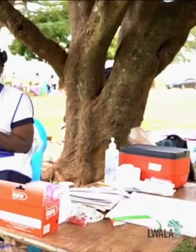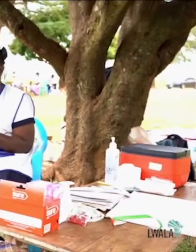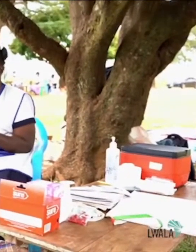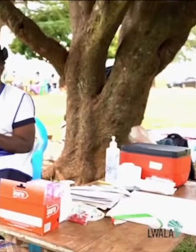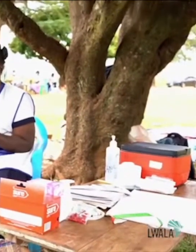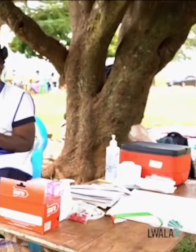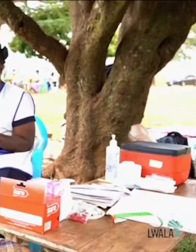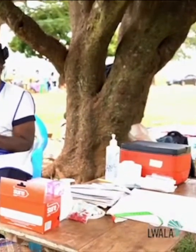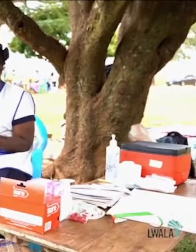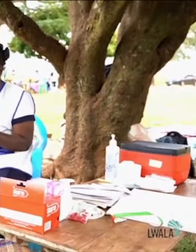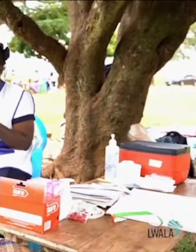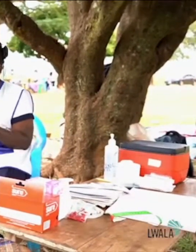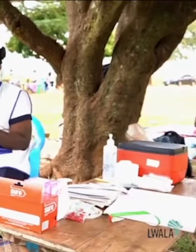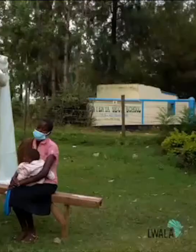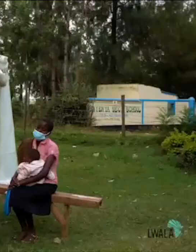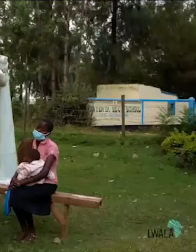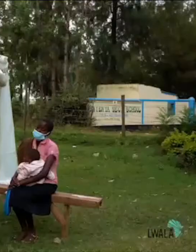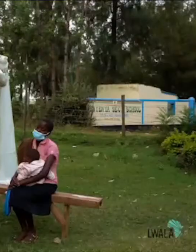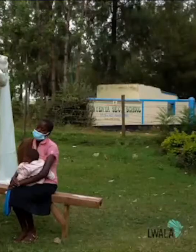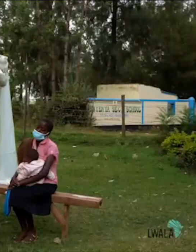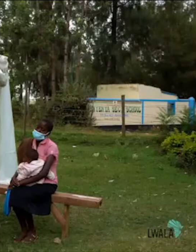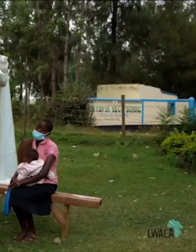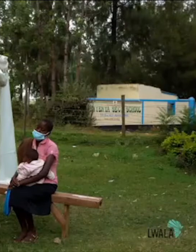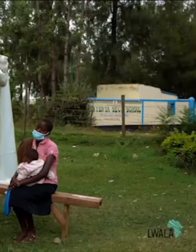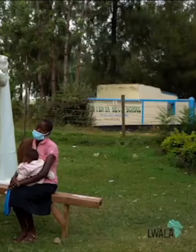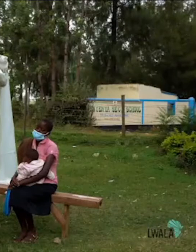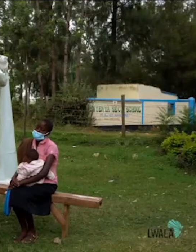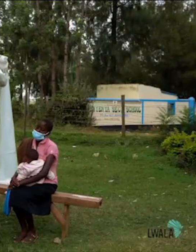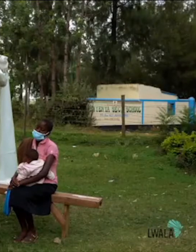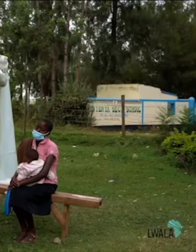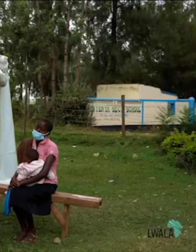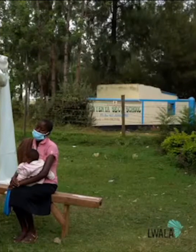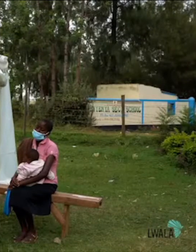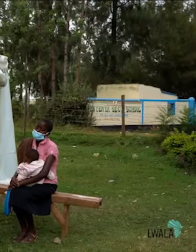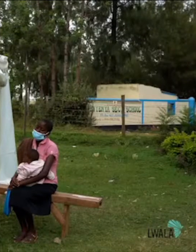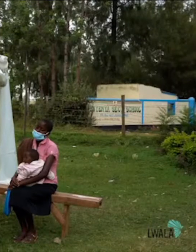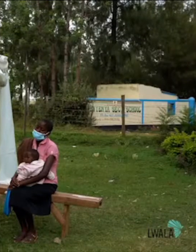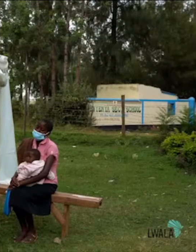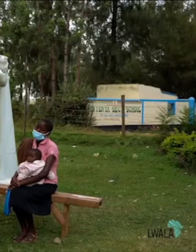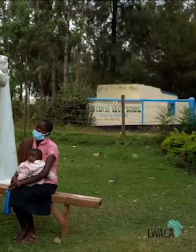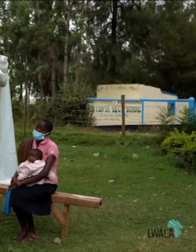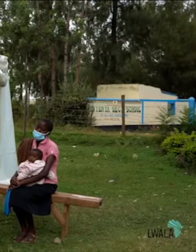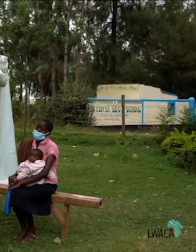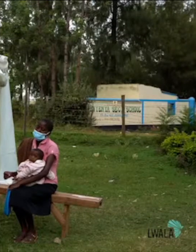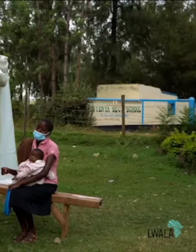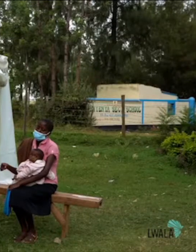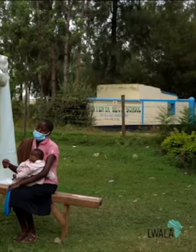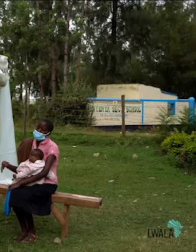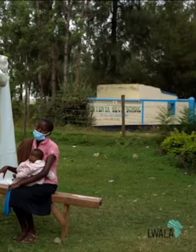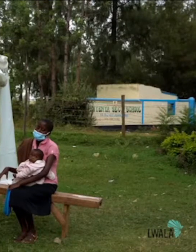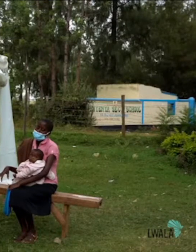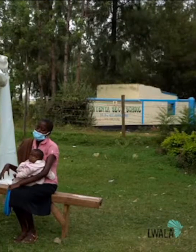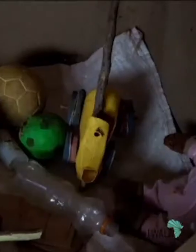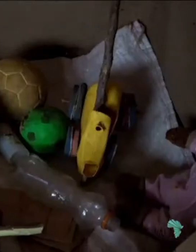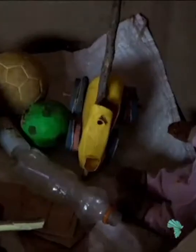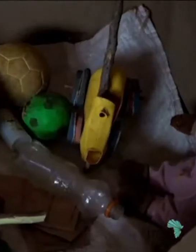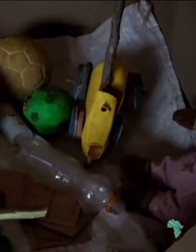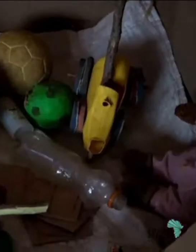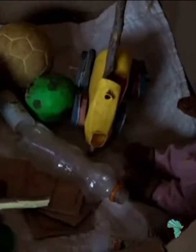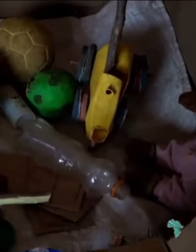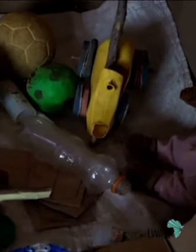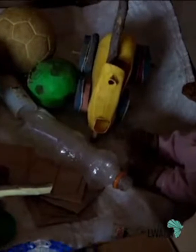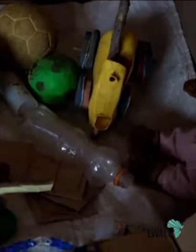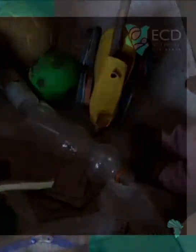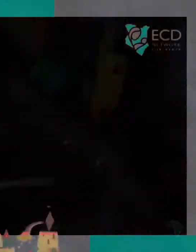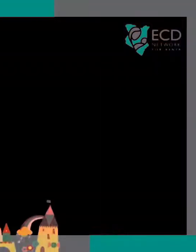skills. Healthcare workers based in Luala and its partner facilities, on the other hand, engage ANC clients on early stimulation sessions